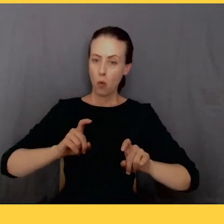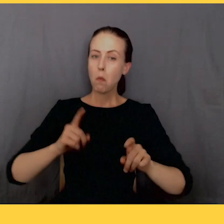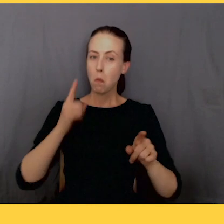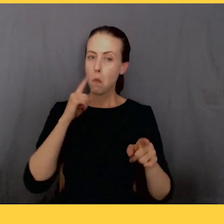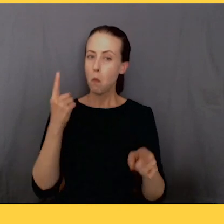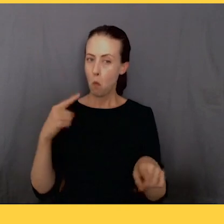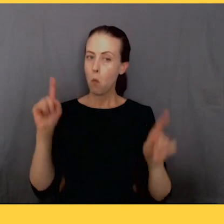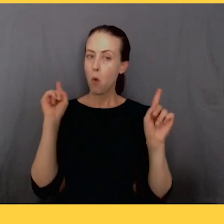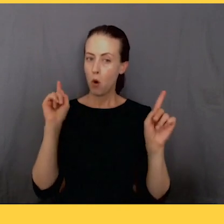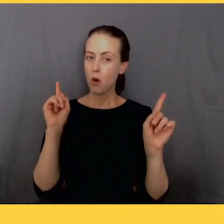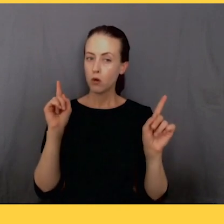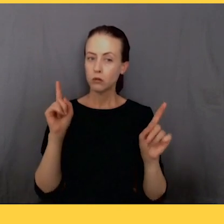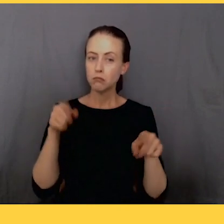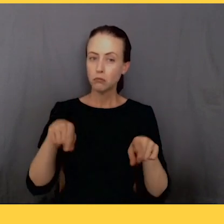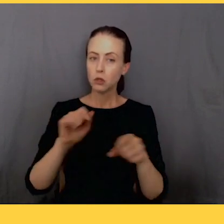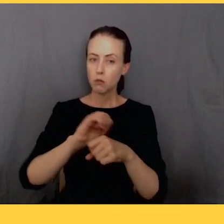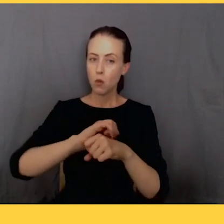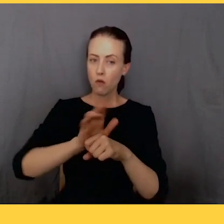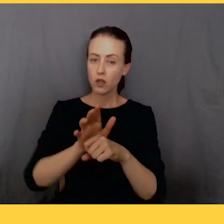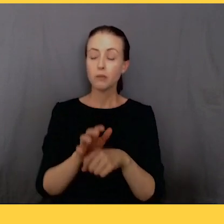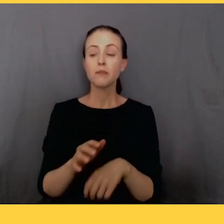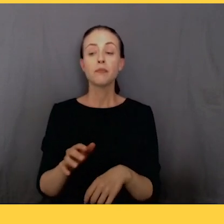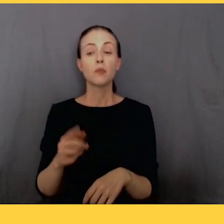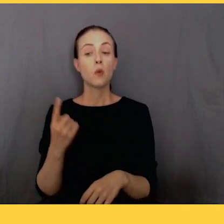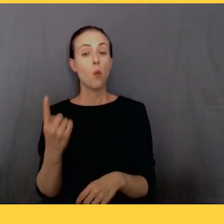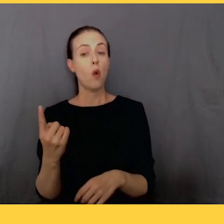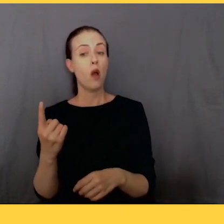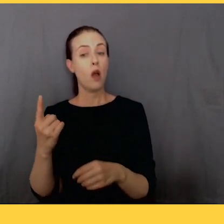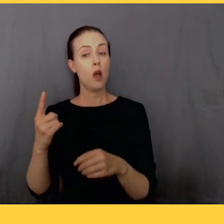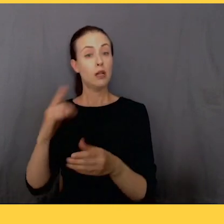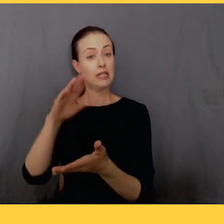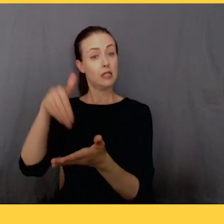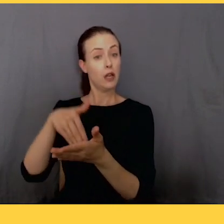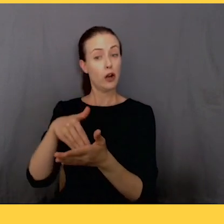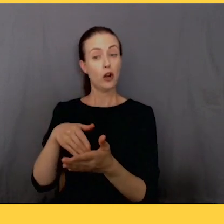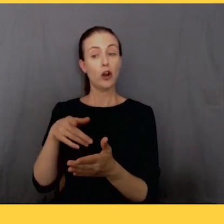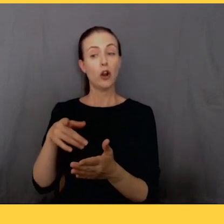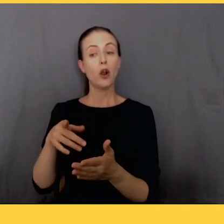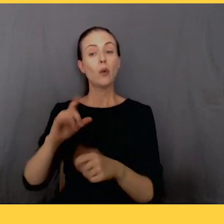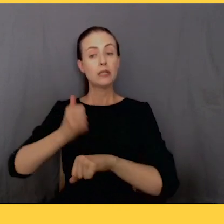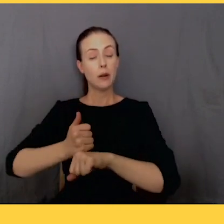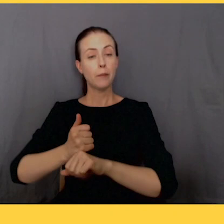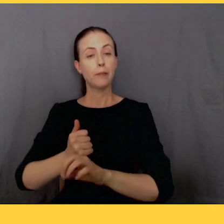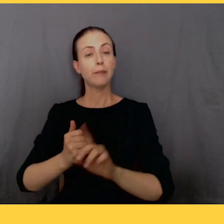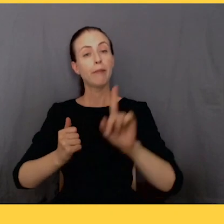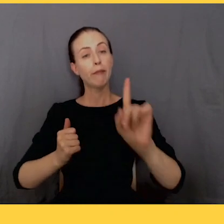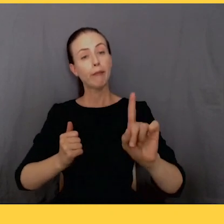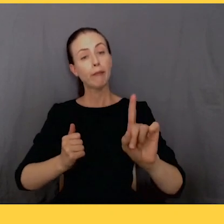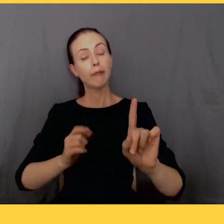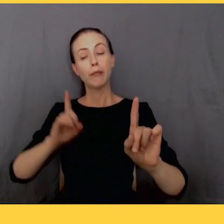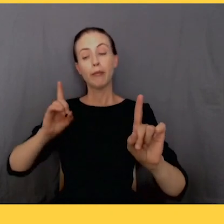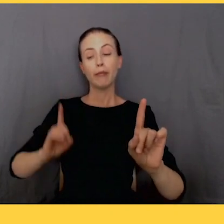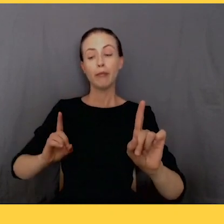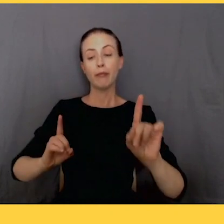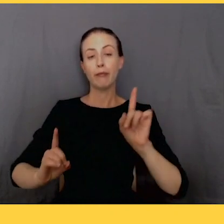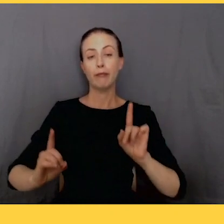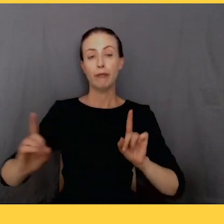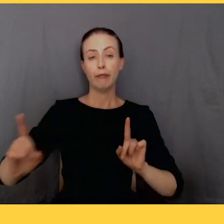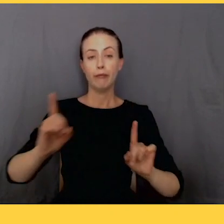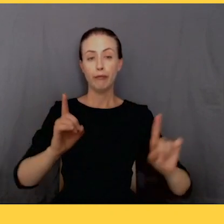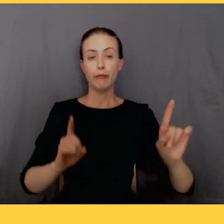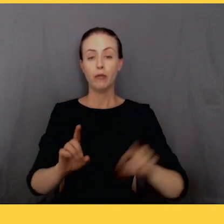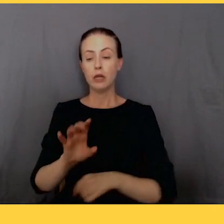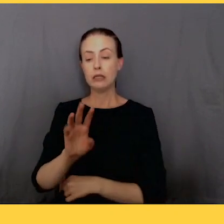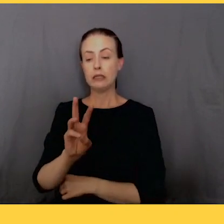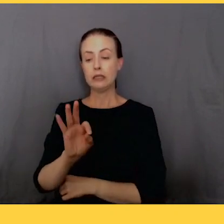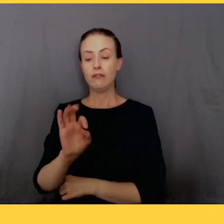we had social distancing, very similar to if you've been to Home Depot or other major stores where